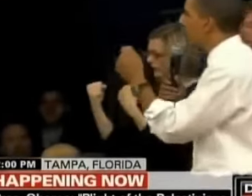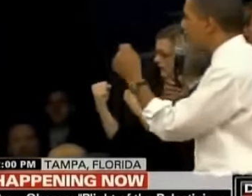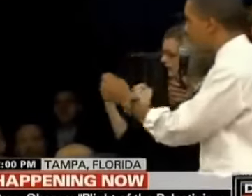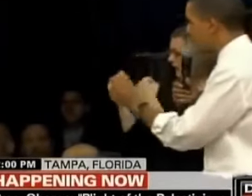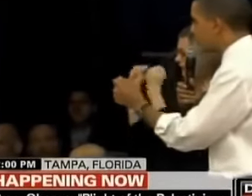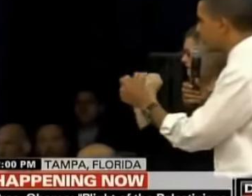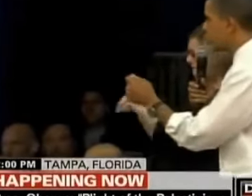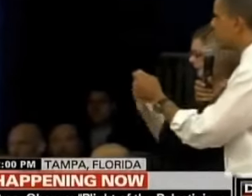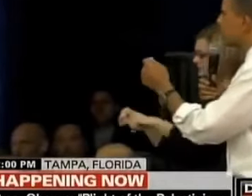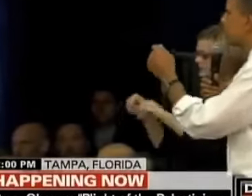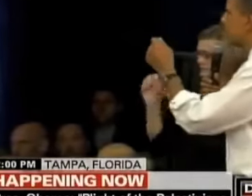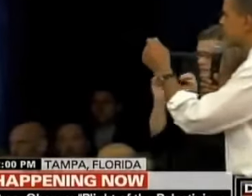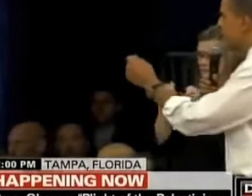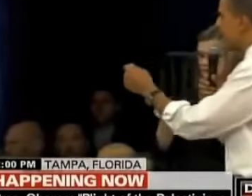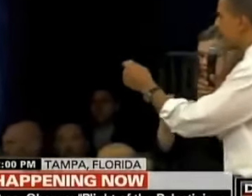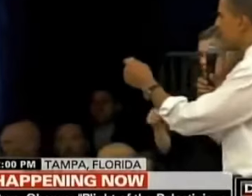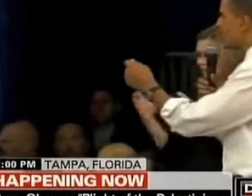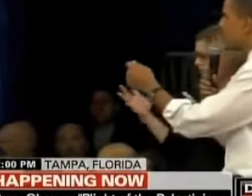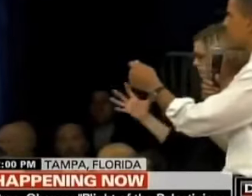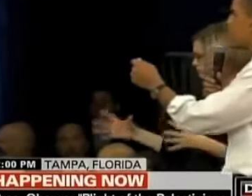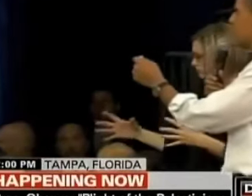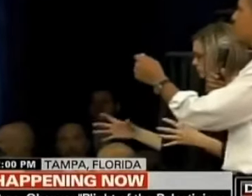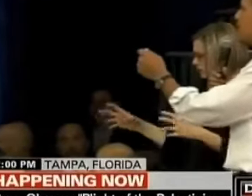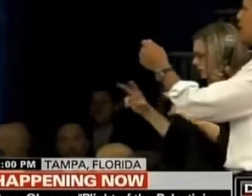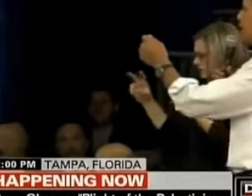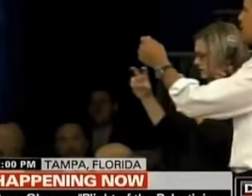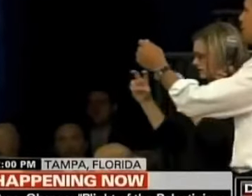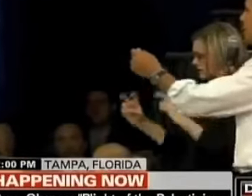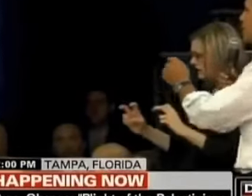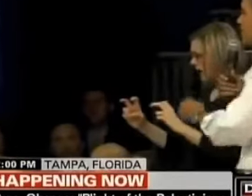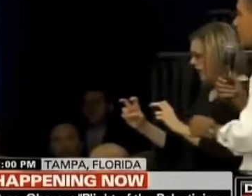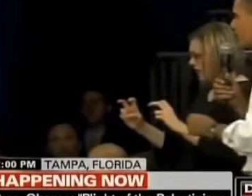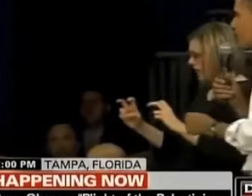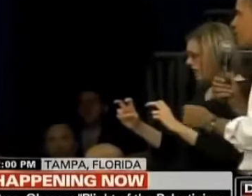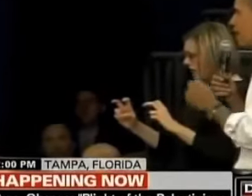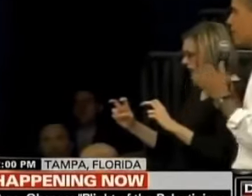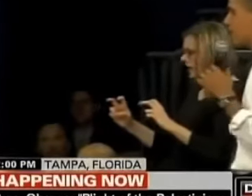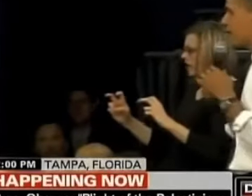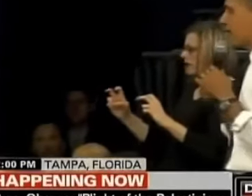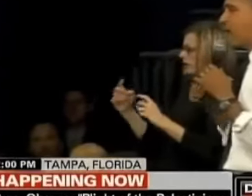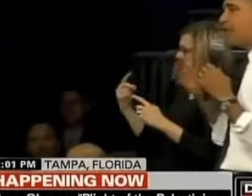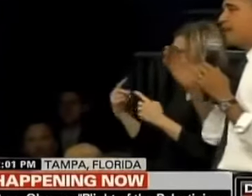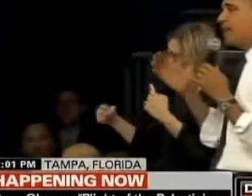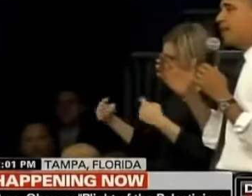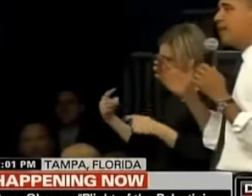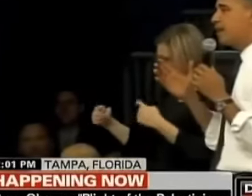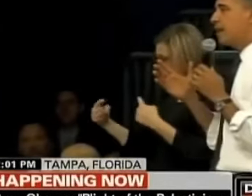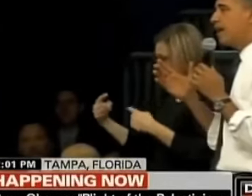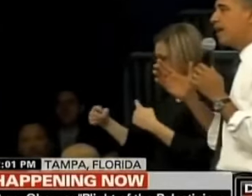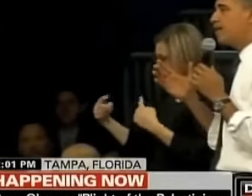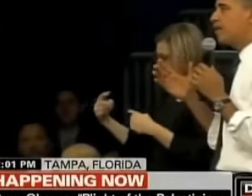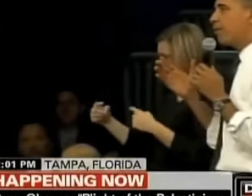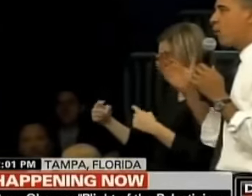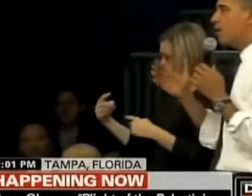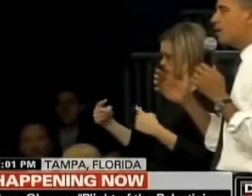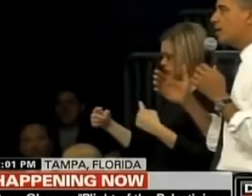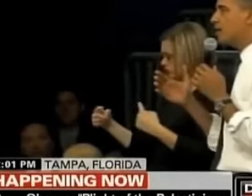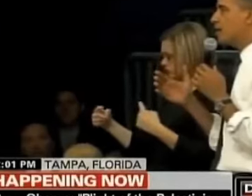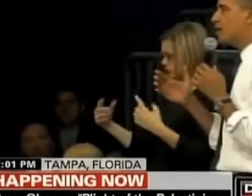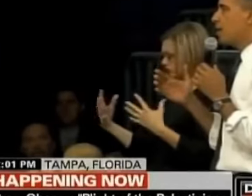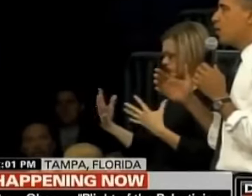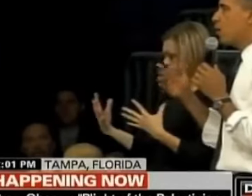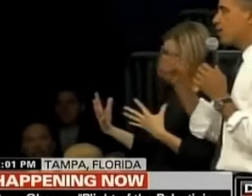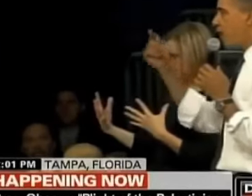of both parties to sit down across the table and to begin serious negotiations. And I think that it's